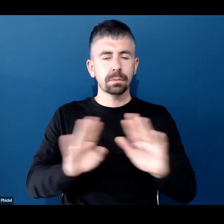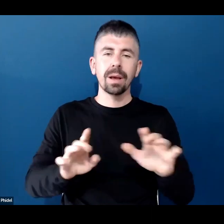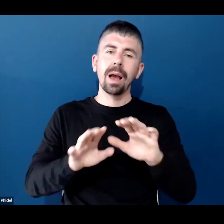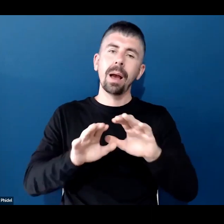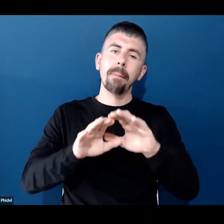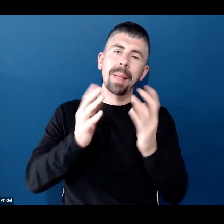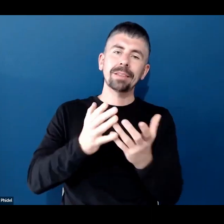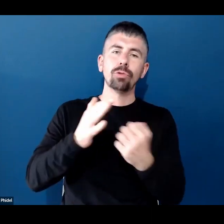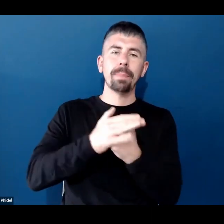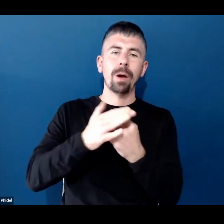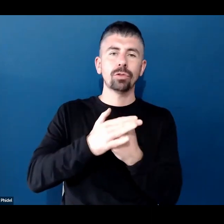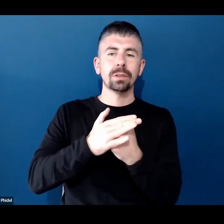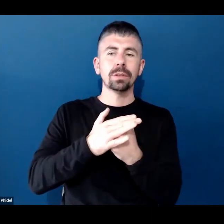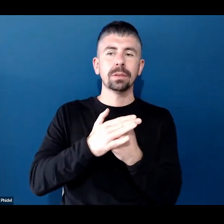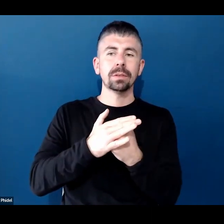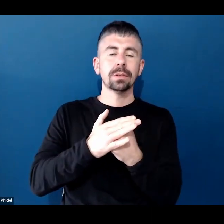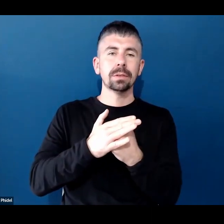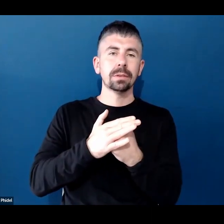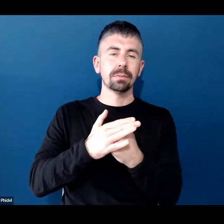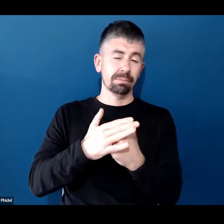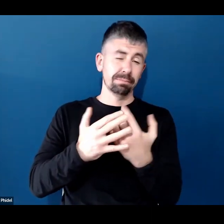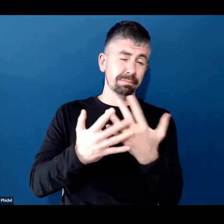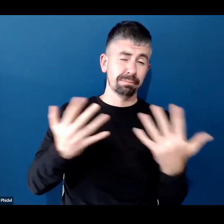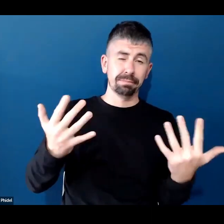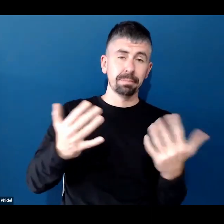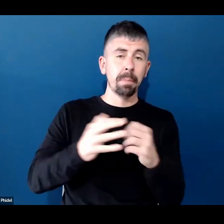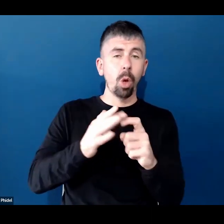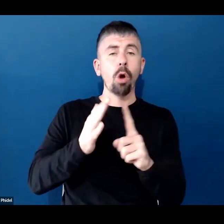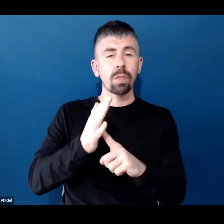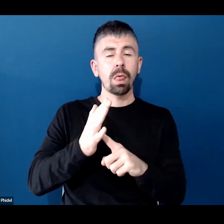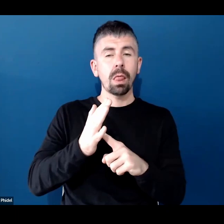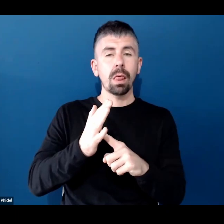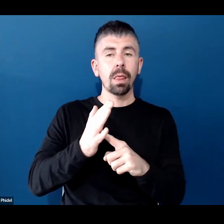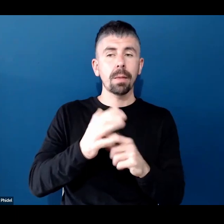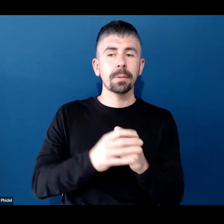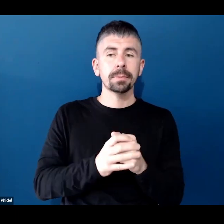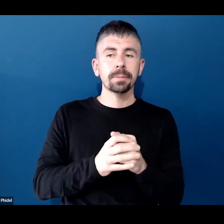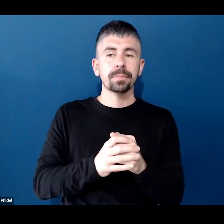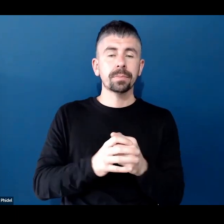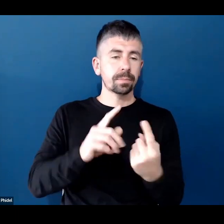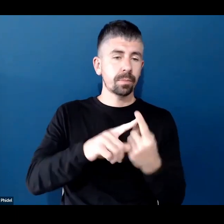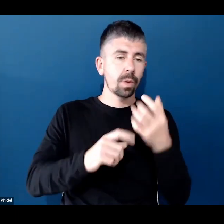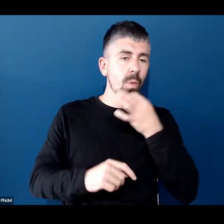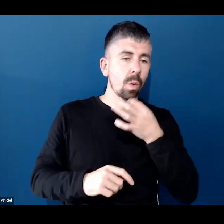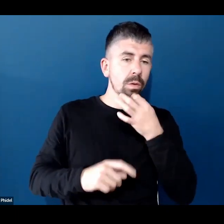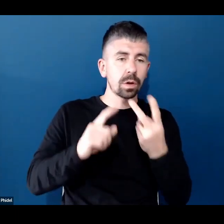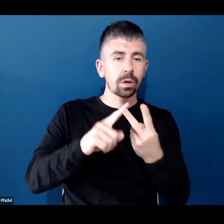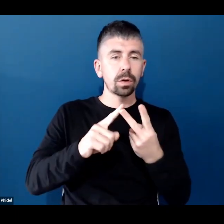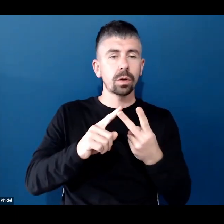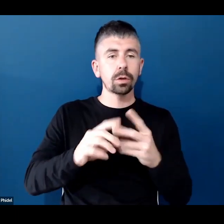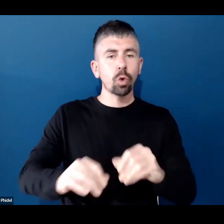boundaries, plural. It's in the name. So we need to talk about water. We need to talk about